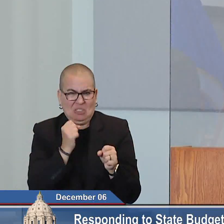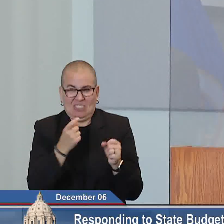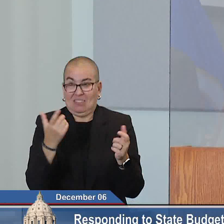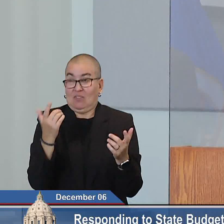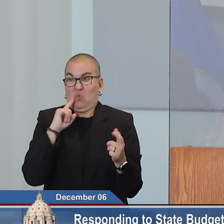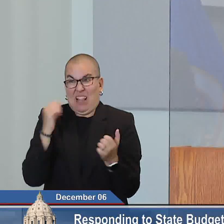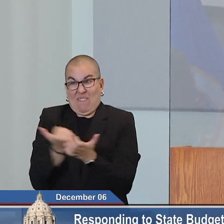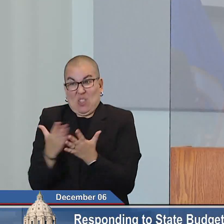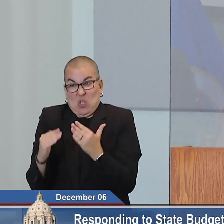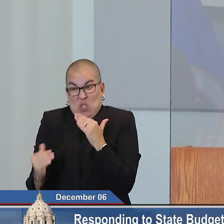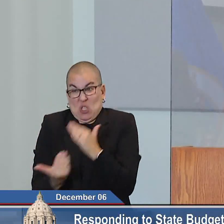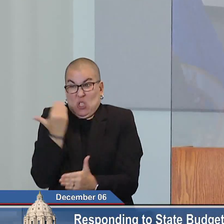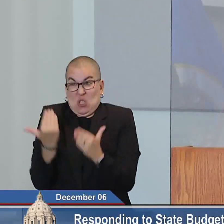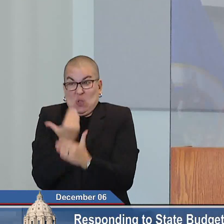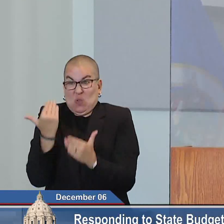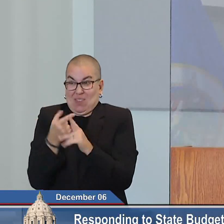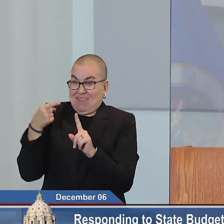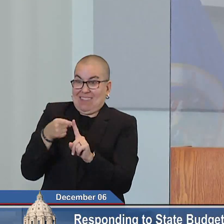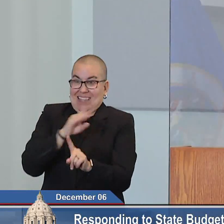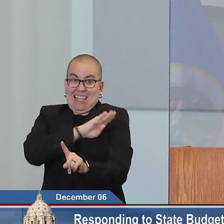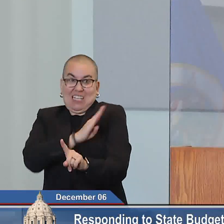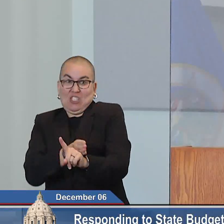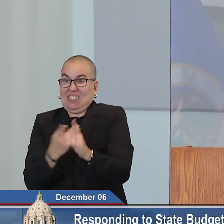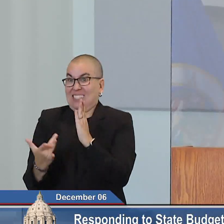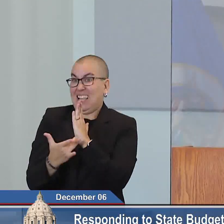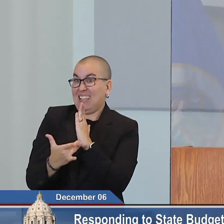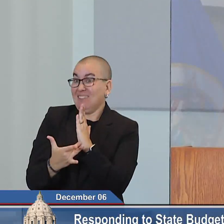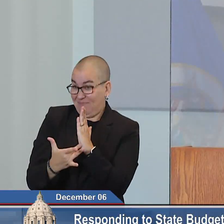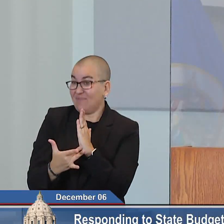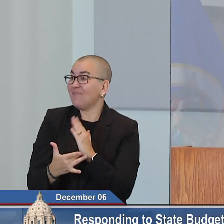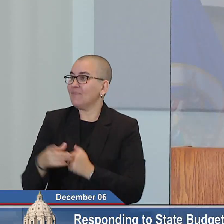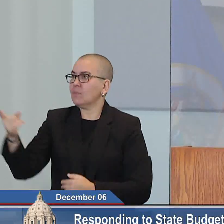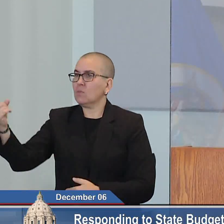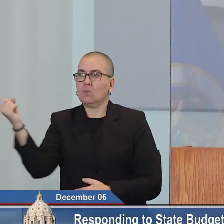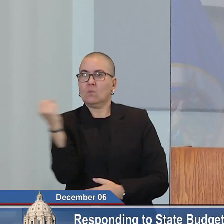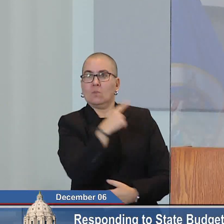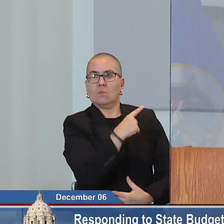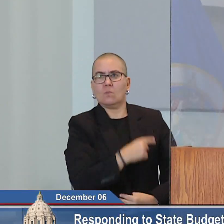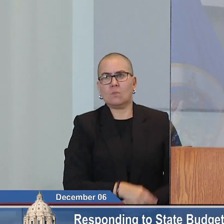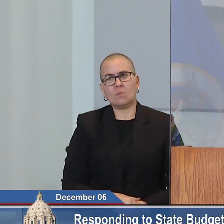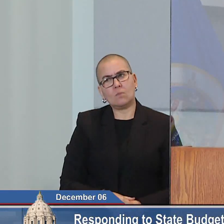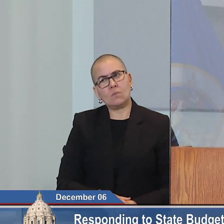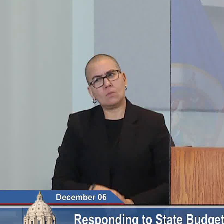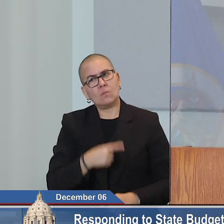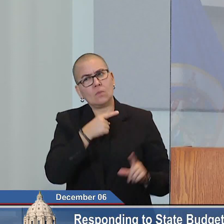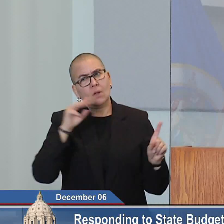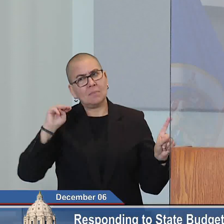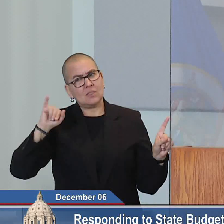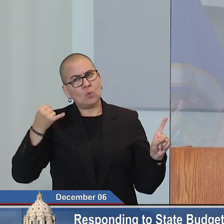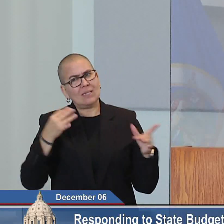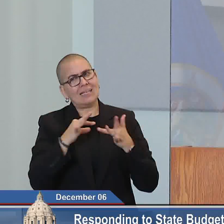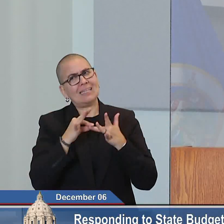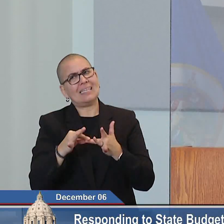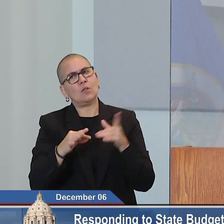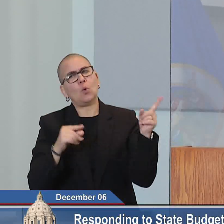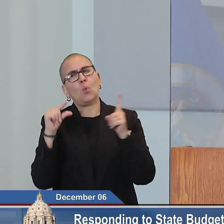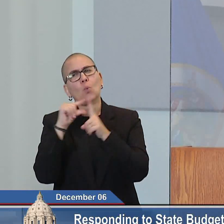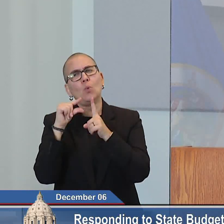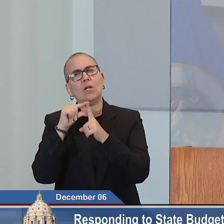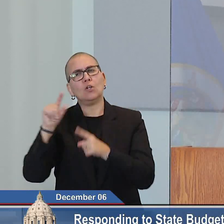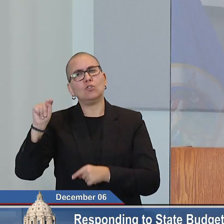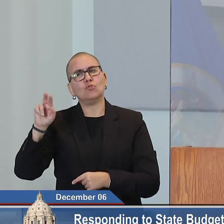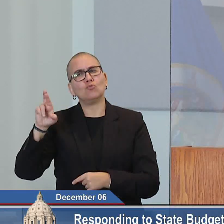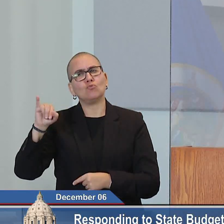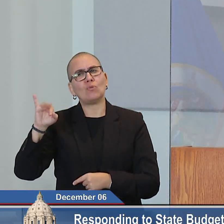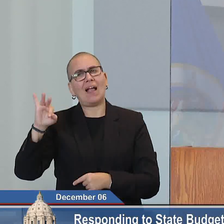Representative Long, as a majority leader, and you used the word trifecta numerous times in your conversations